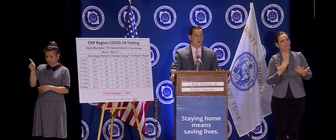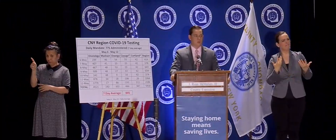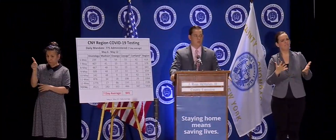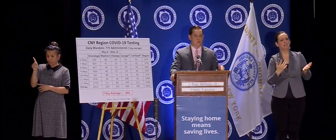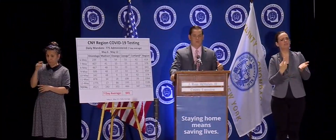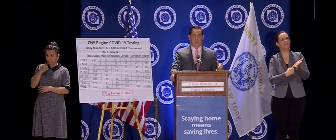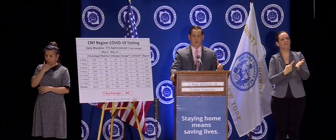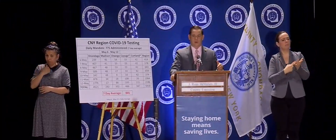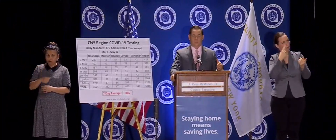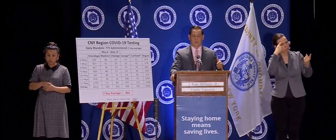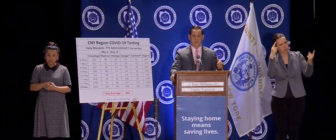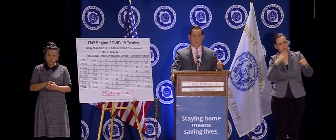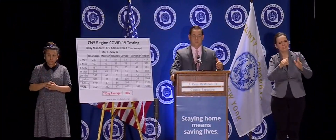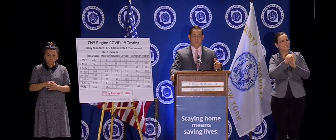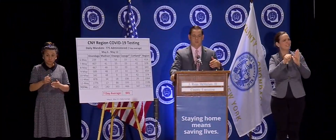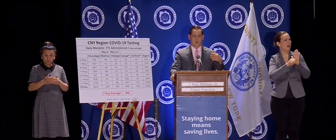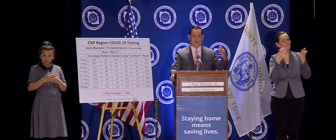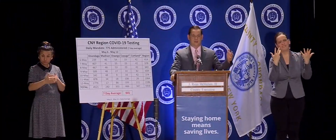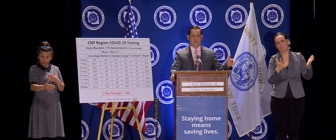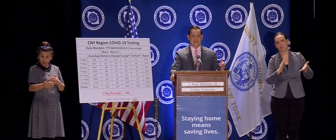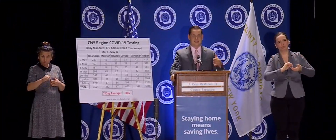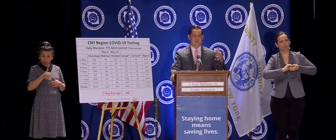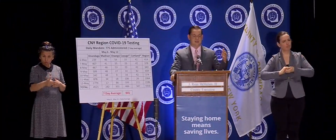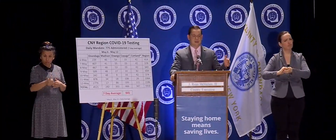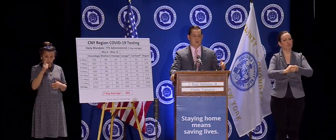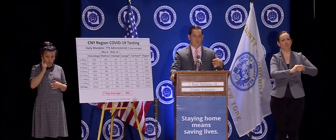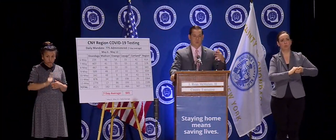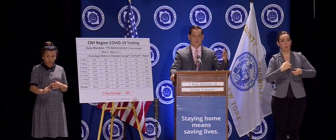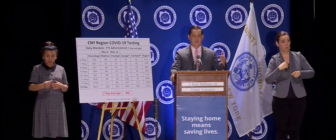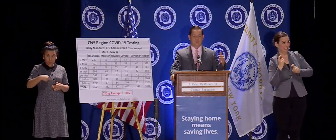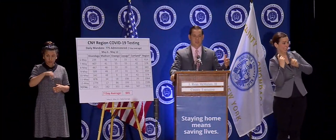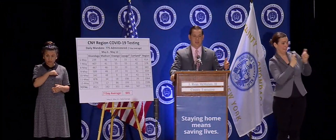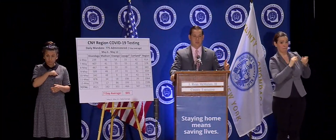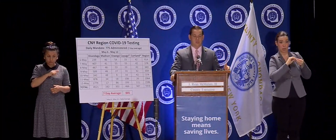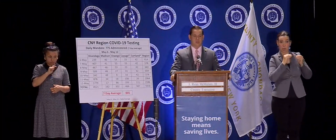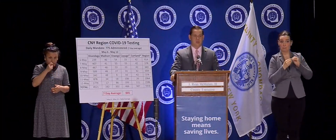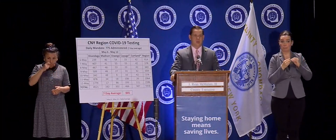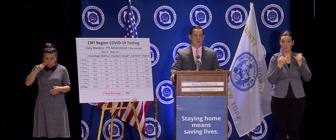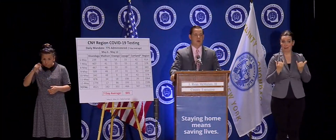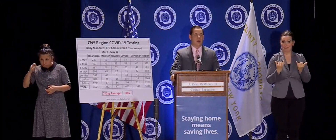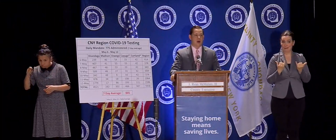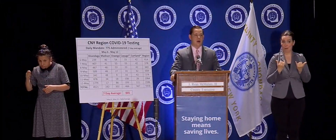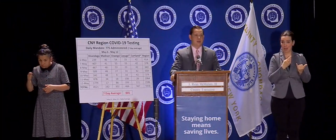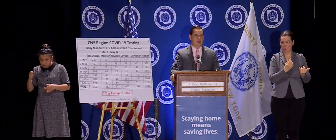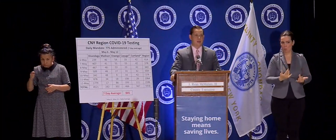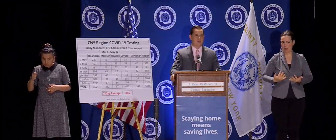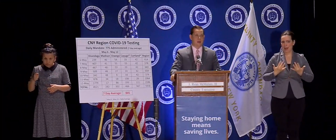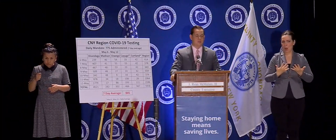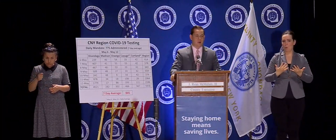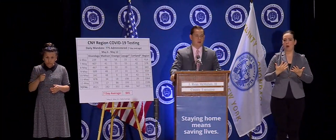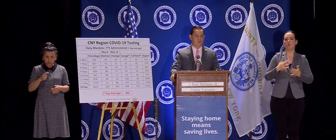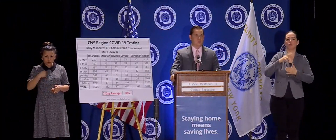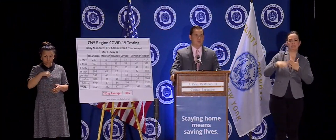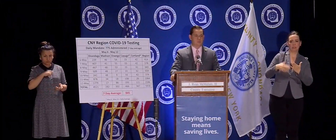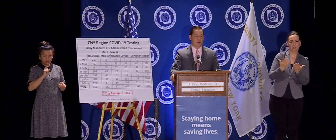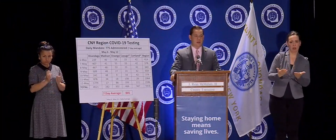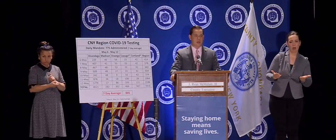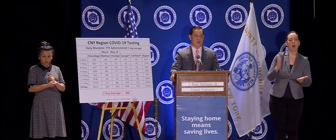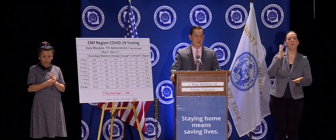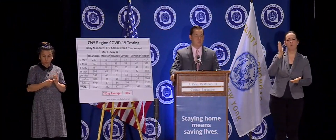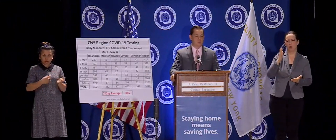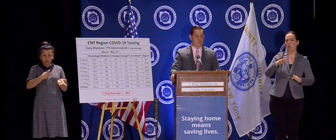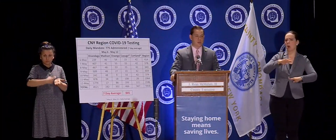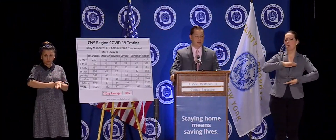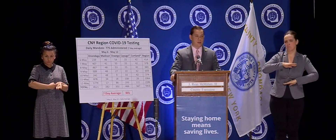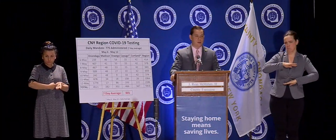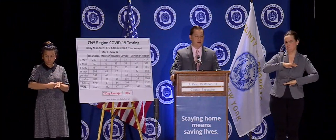for moving forward, because the proactive testing rules have changed, that our results